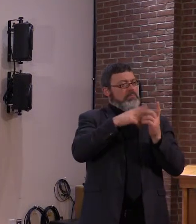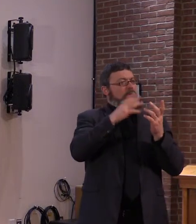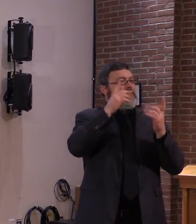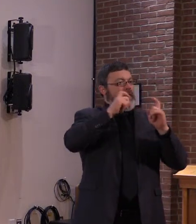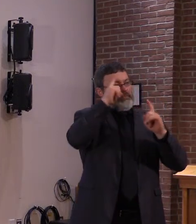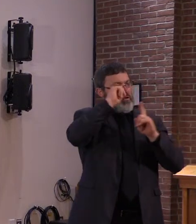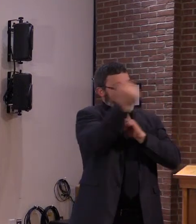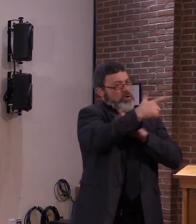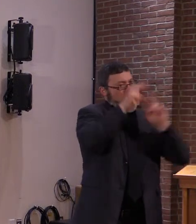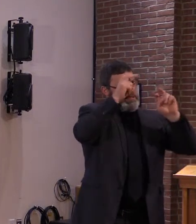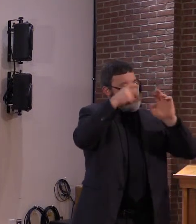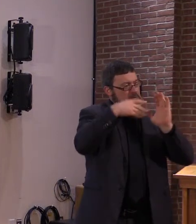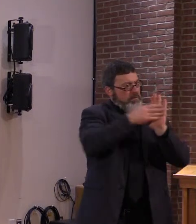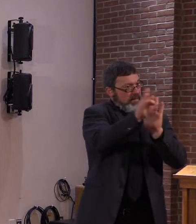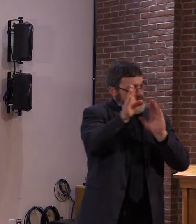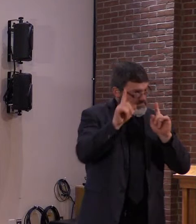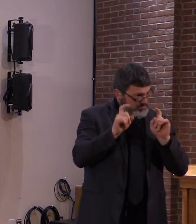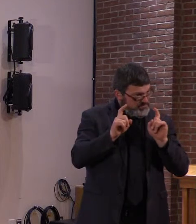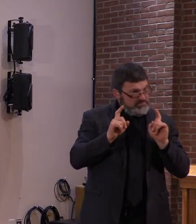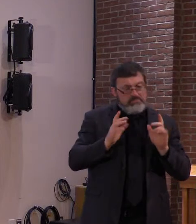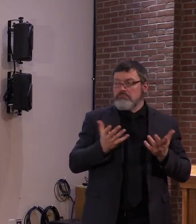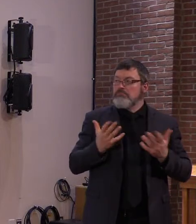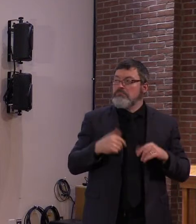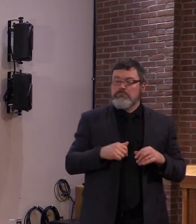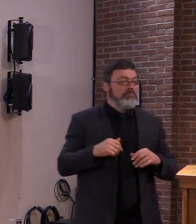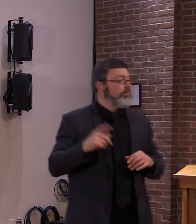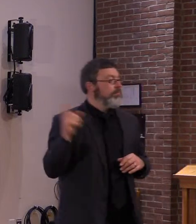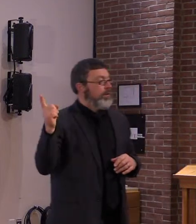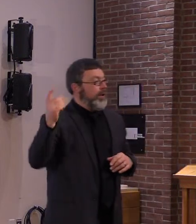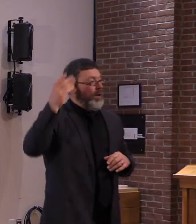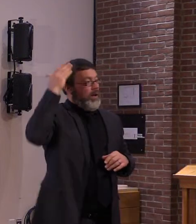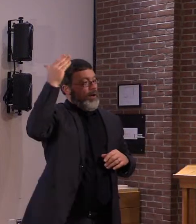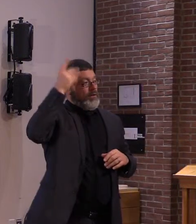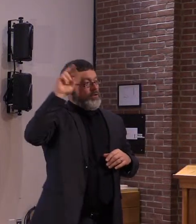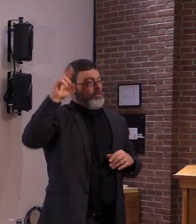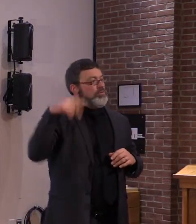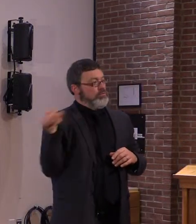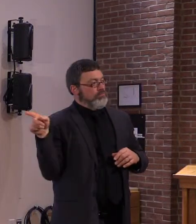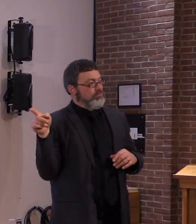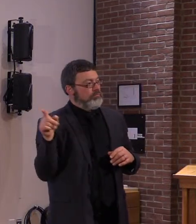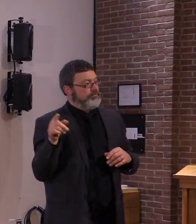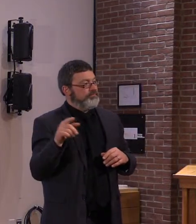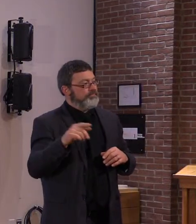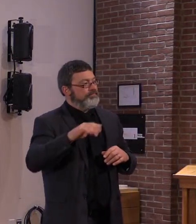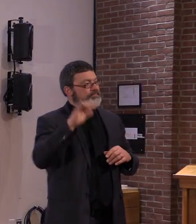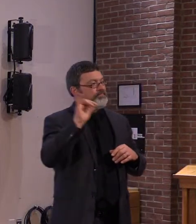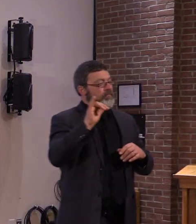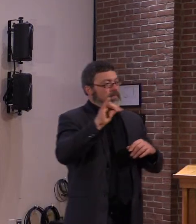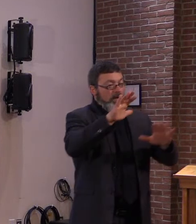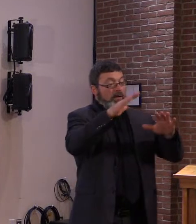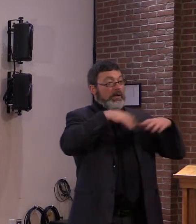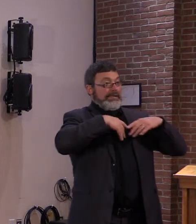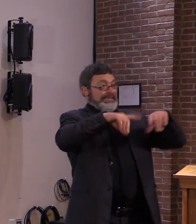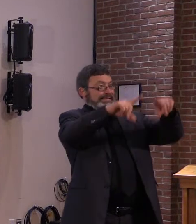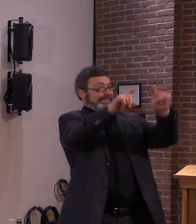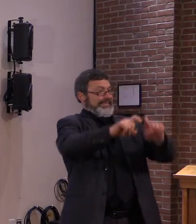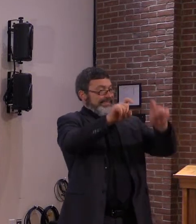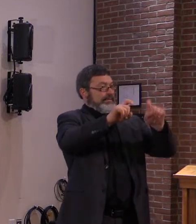So am I hearing from you that, as far as the state knows, it's only one case at that facility?